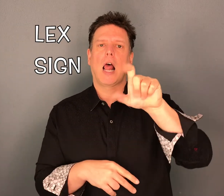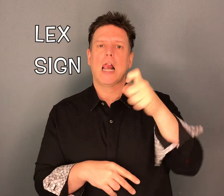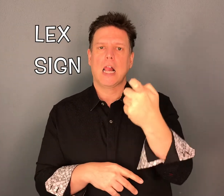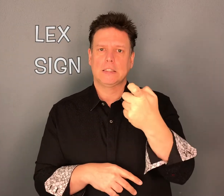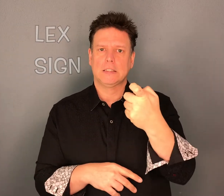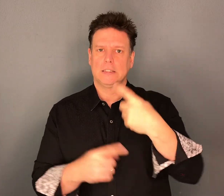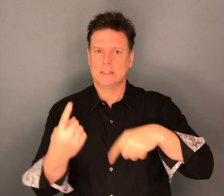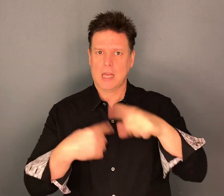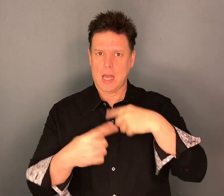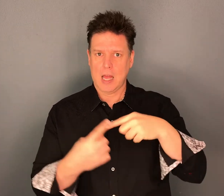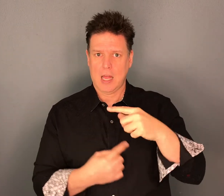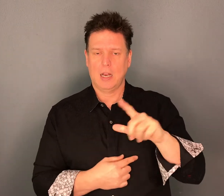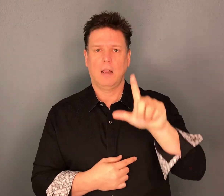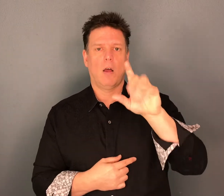kind called a Lex sign.